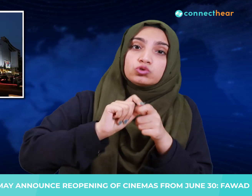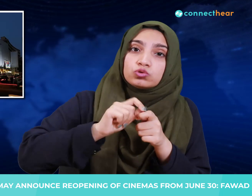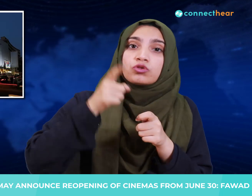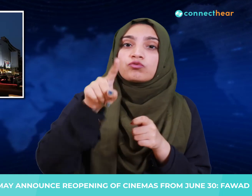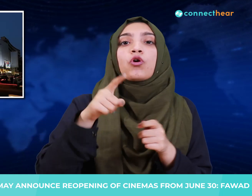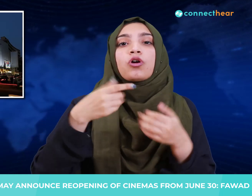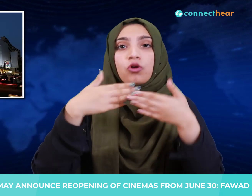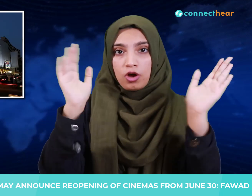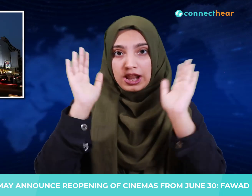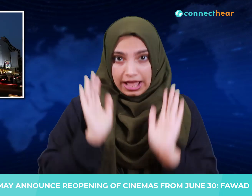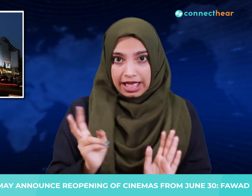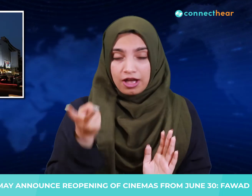the NCOC.